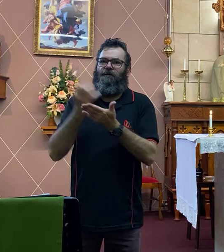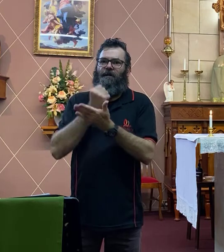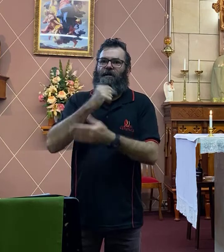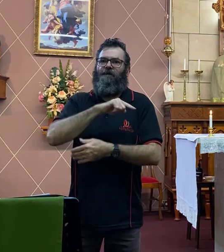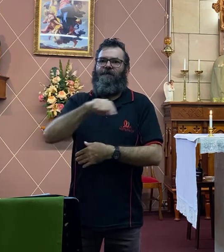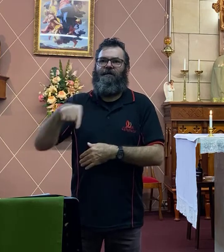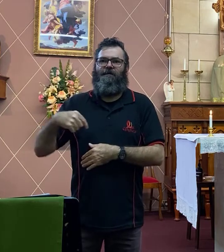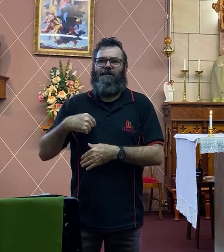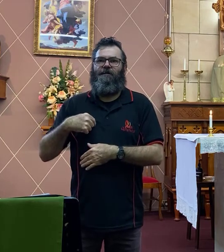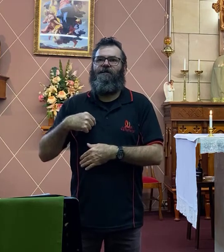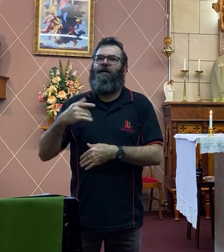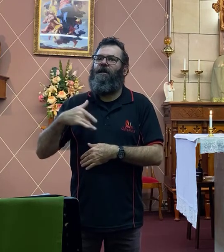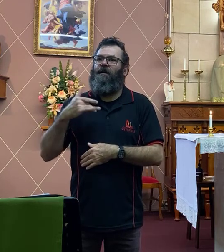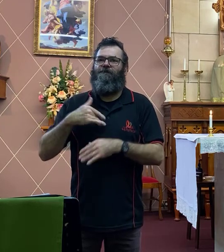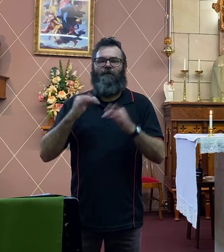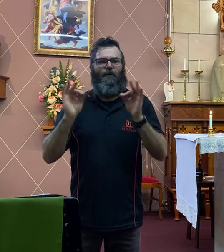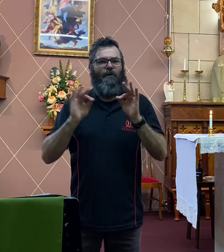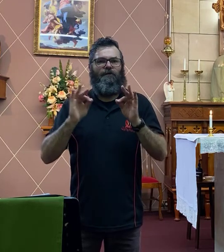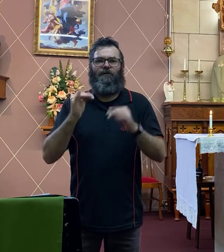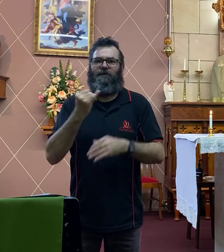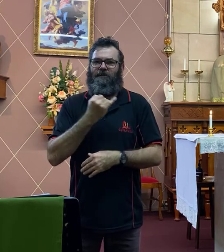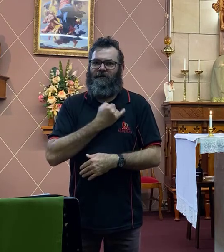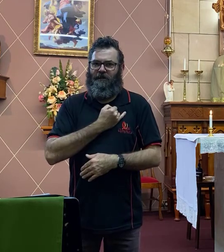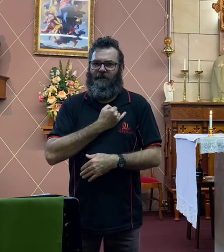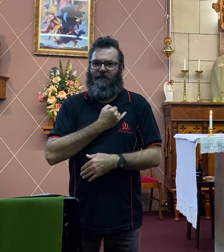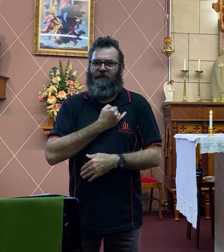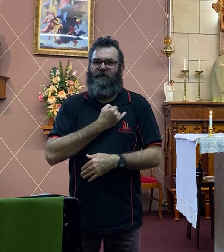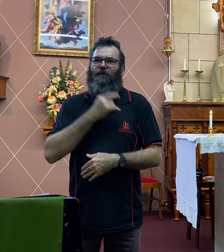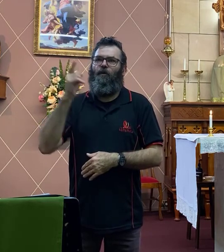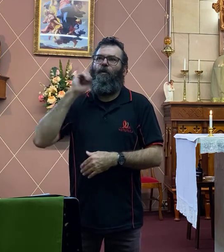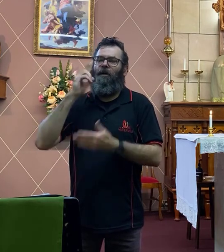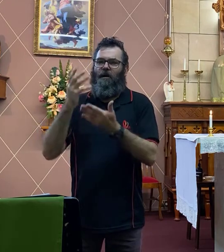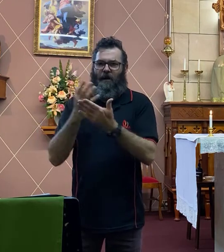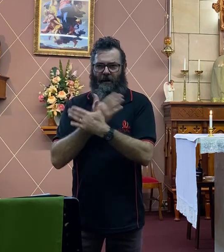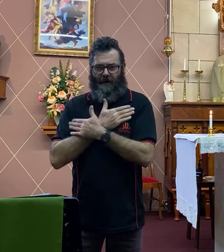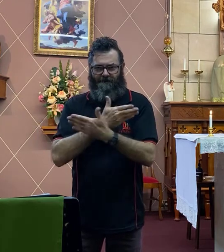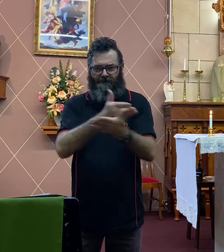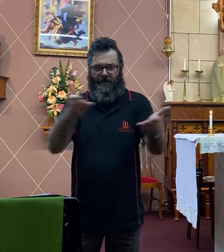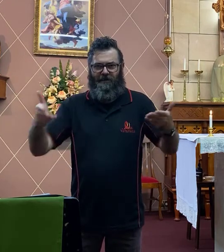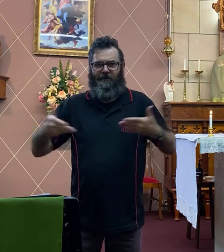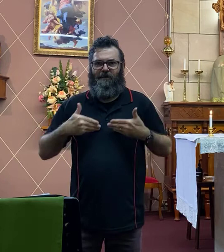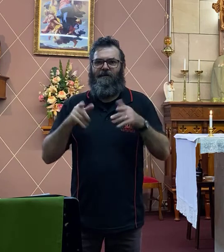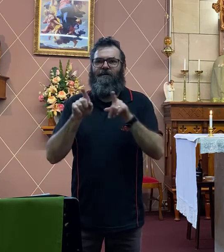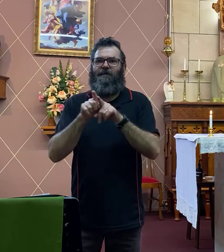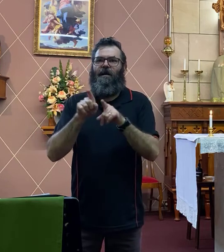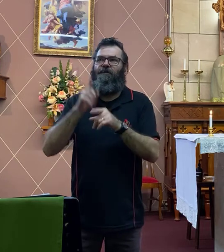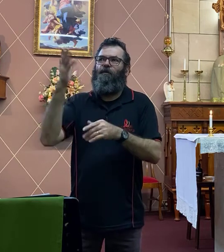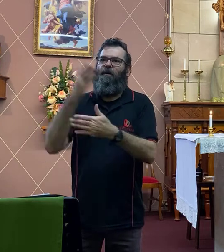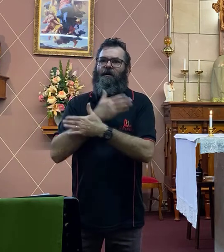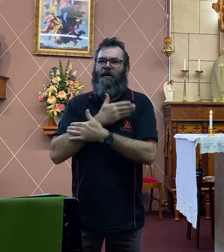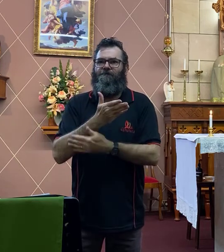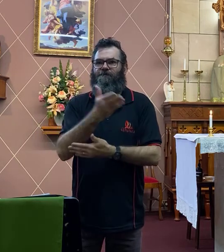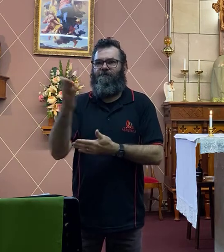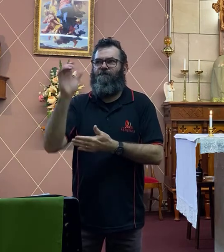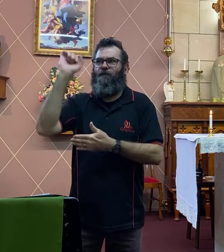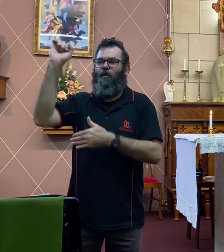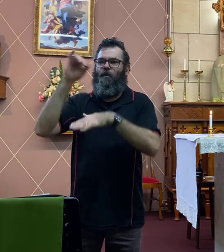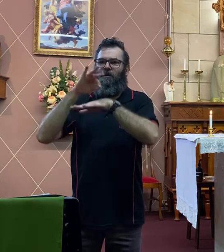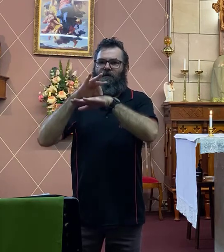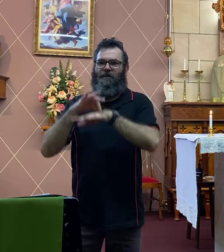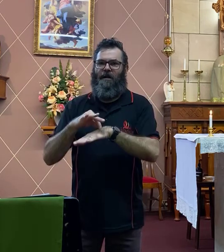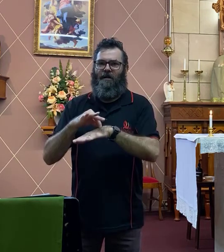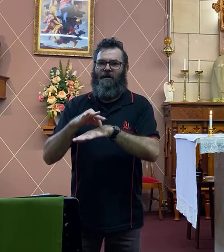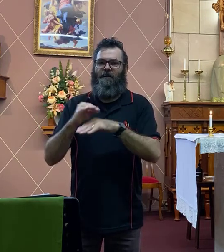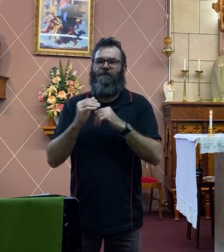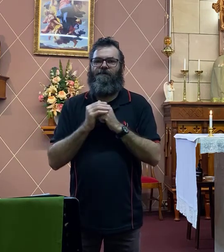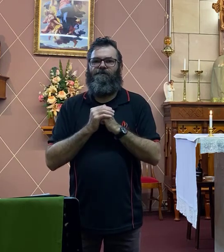that you might love in us what you loved in your Son, by whose obedience we have been restored to those gifts of yours that by